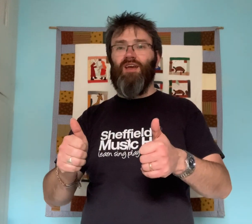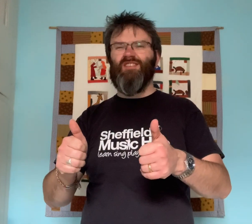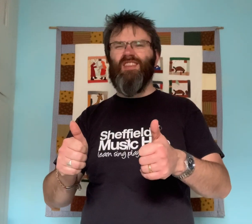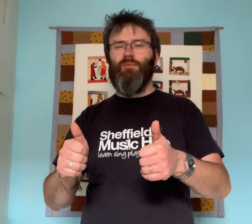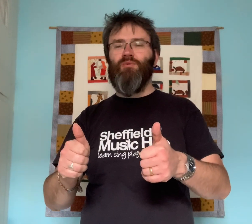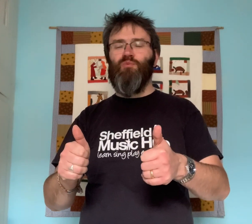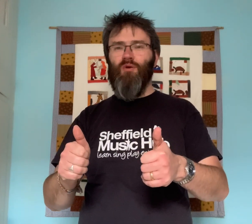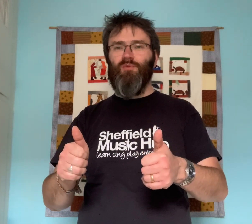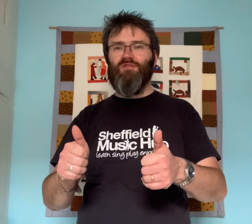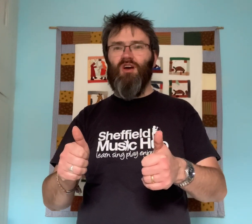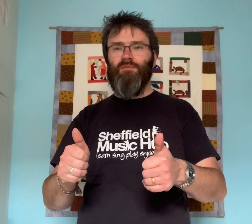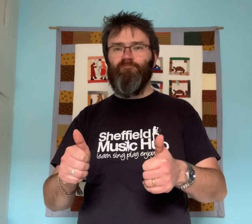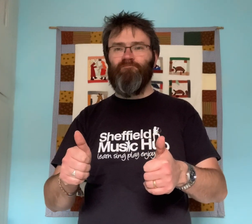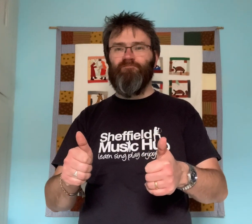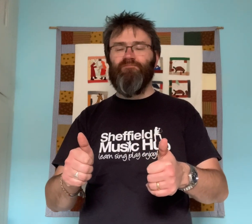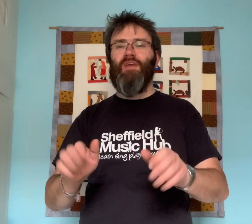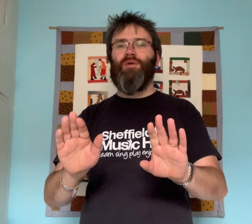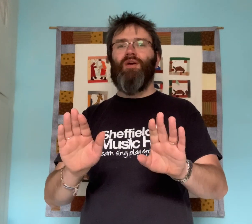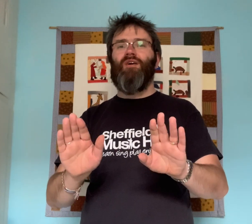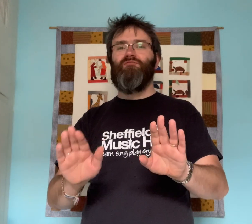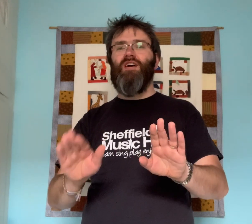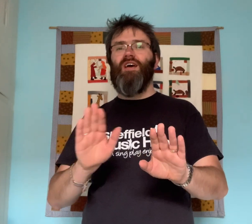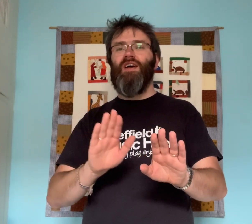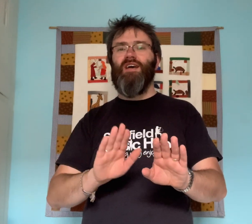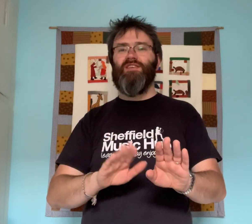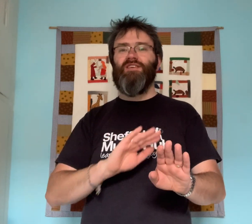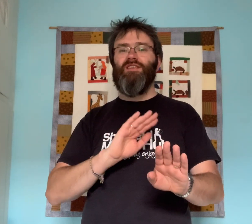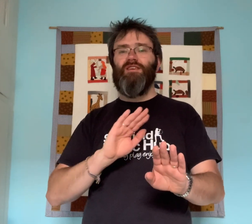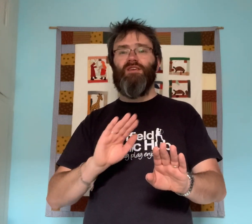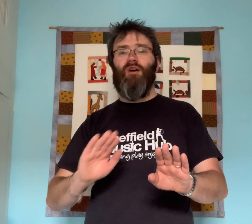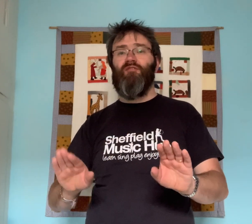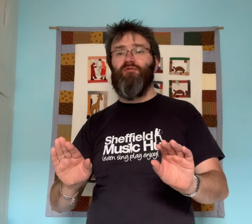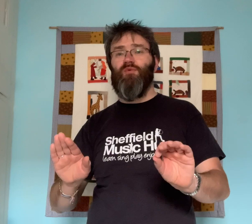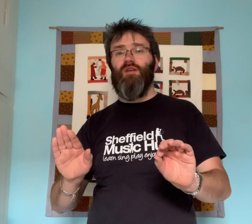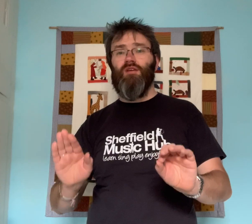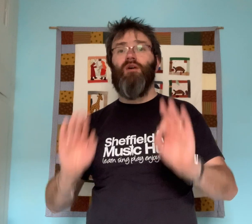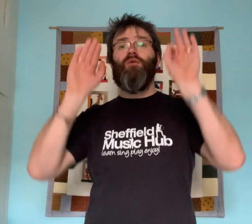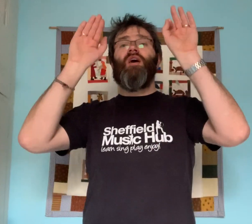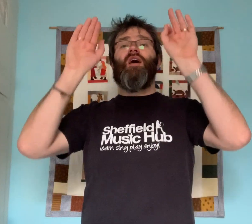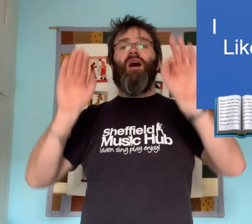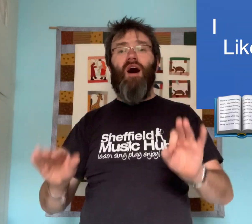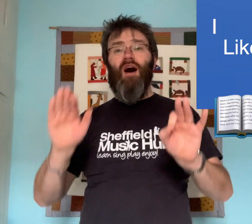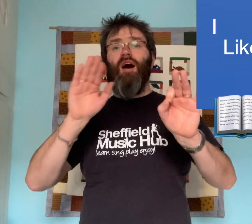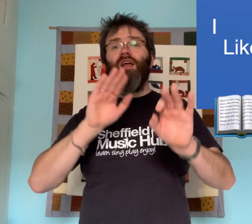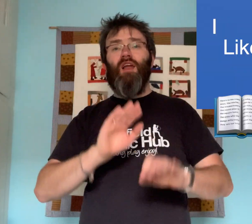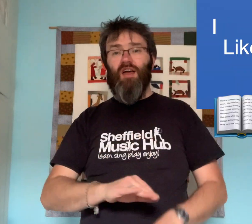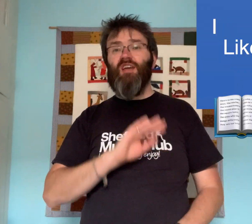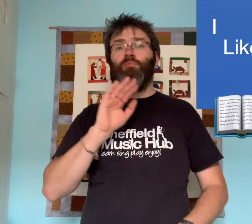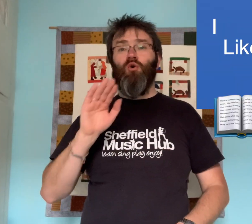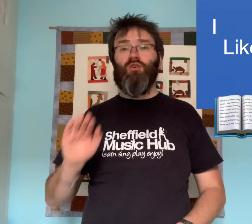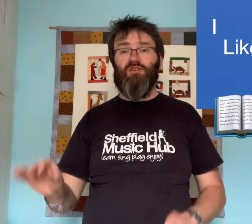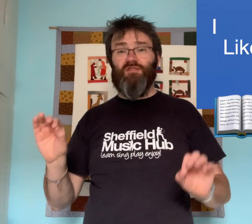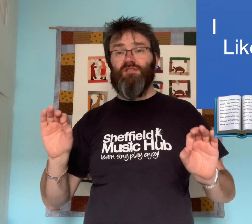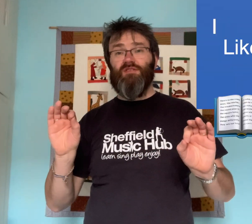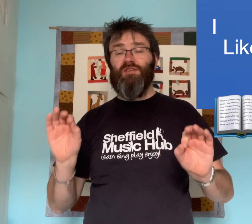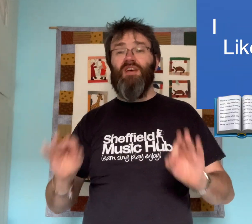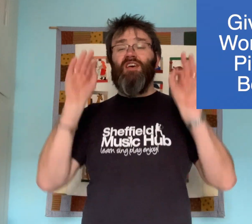Sing that with me one more time. Here we go. Ready, off we go. I like books. Give